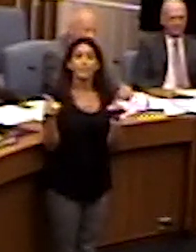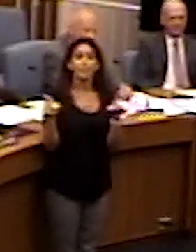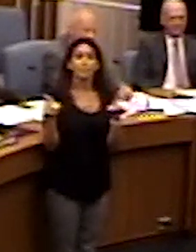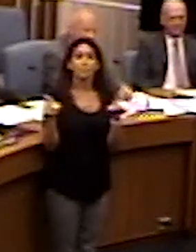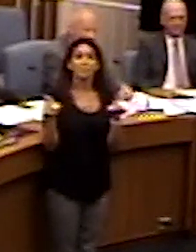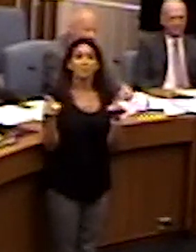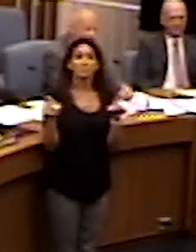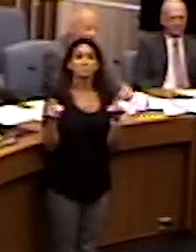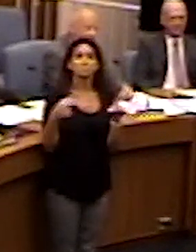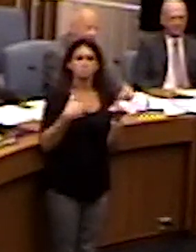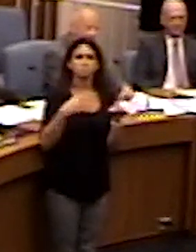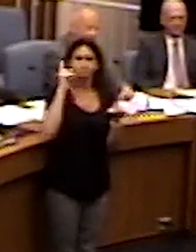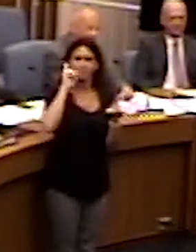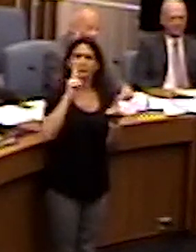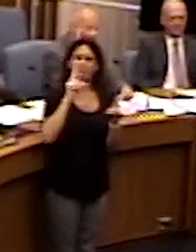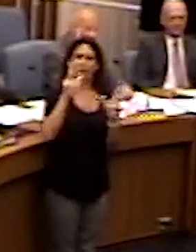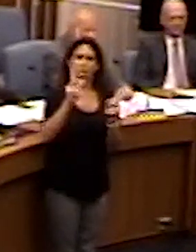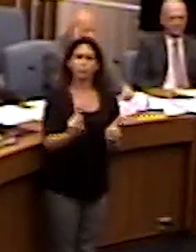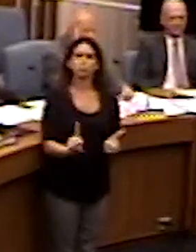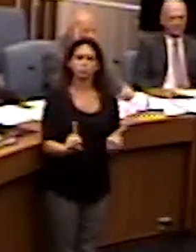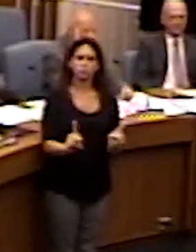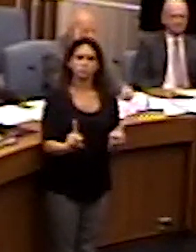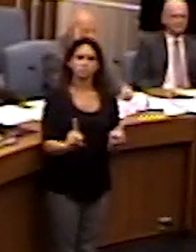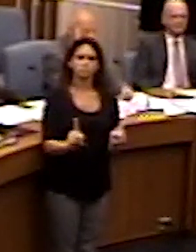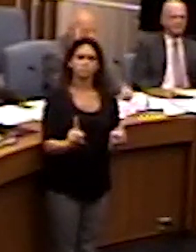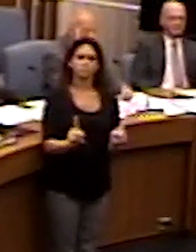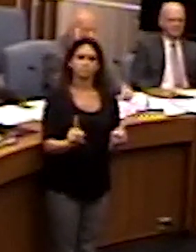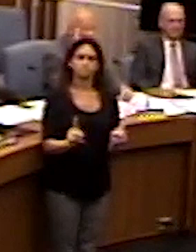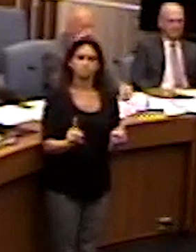as a deaf person, I say to myself,